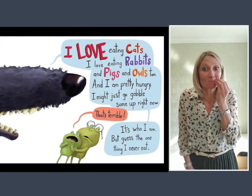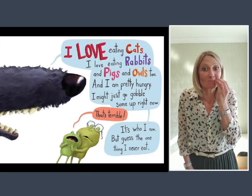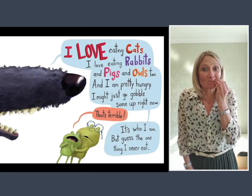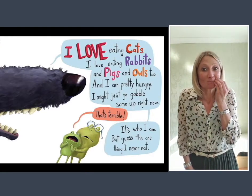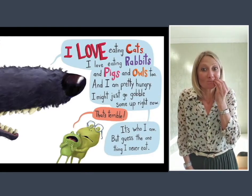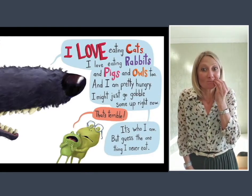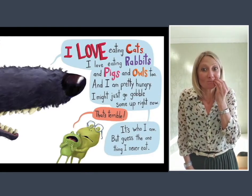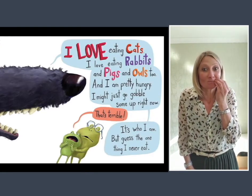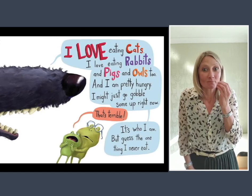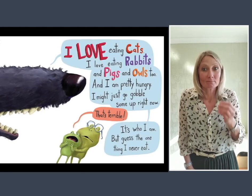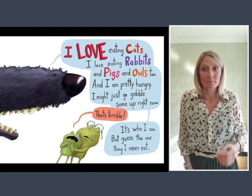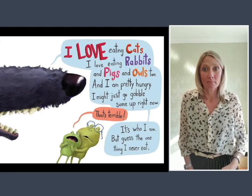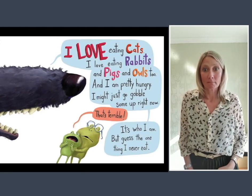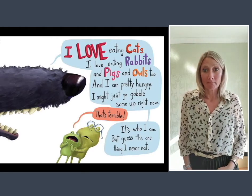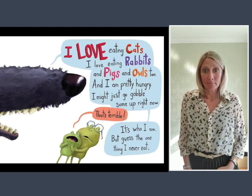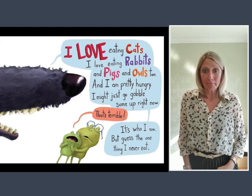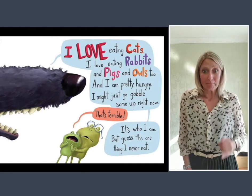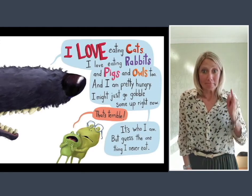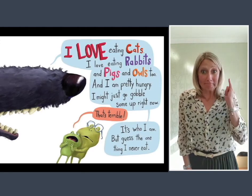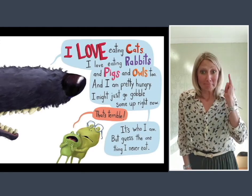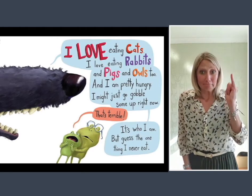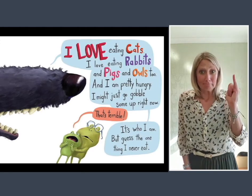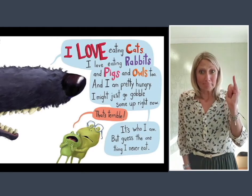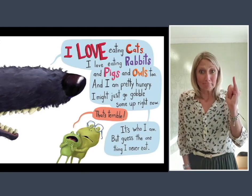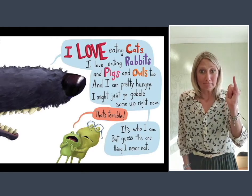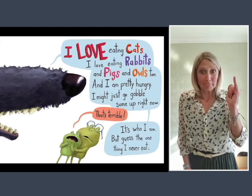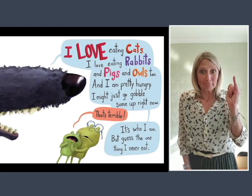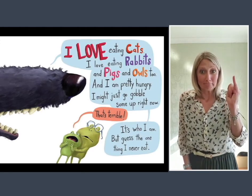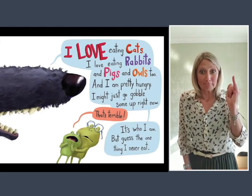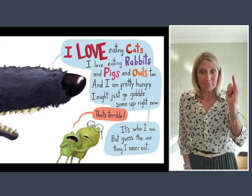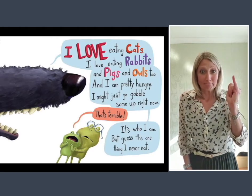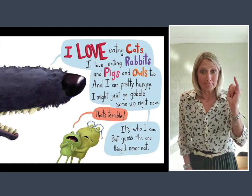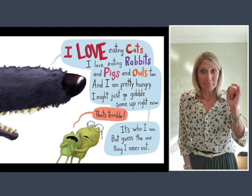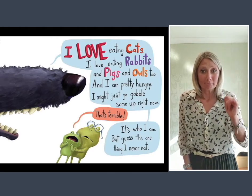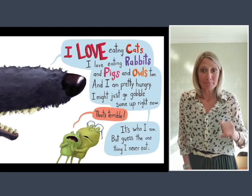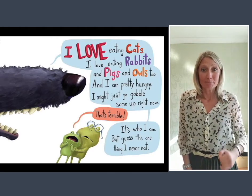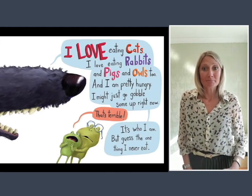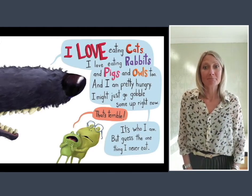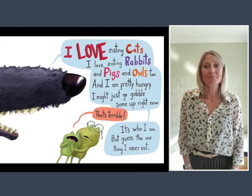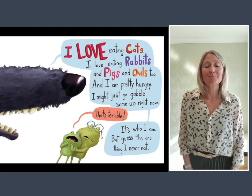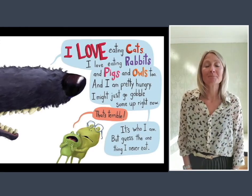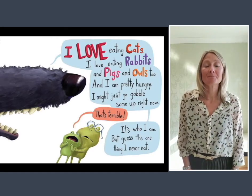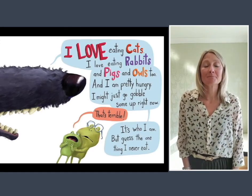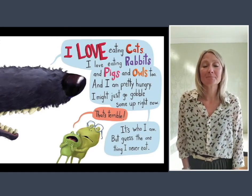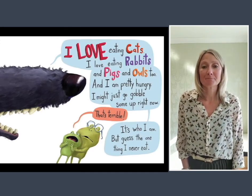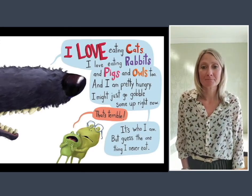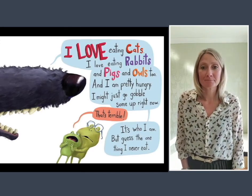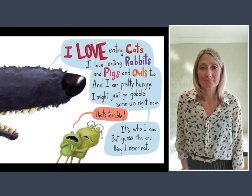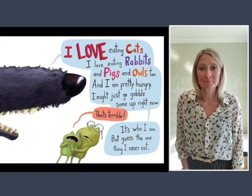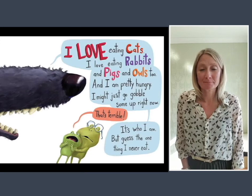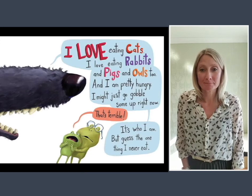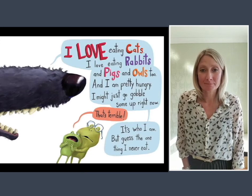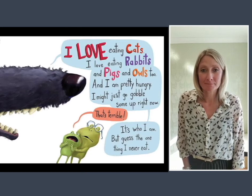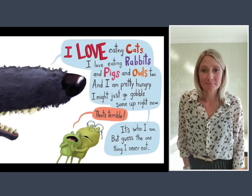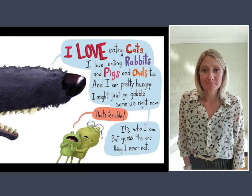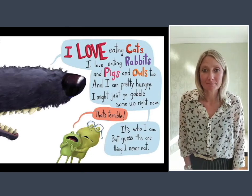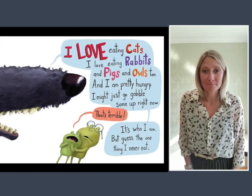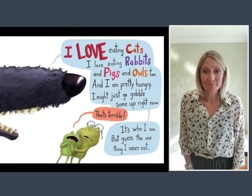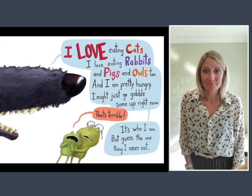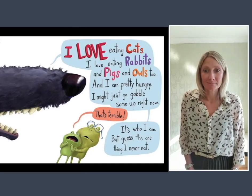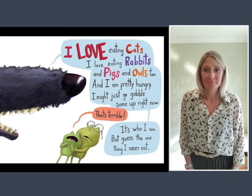up right now. That's terrible. It's who I am. But guess